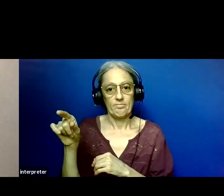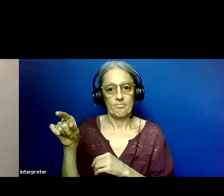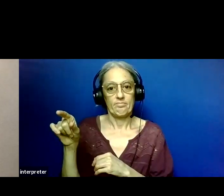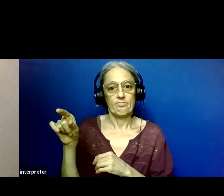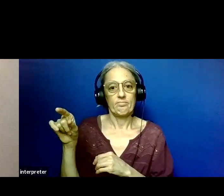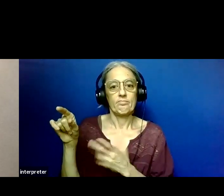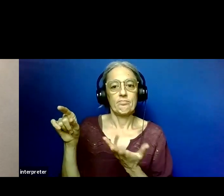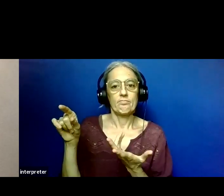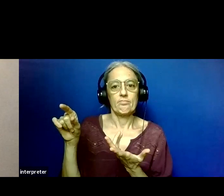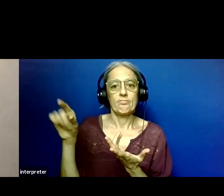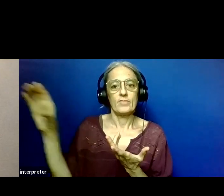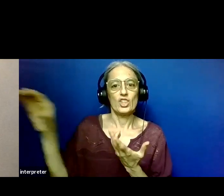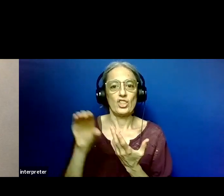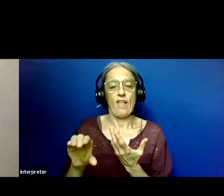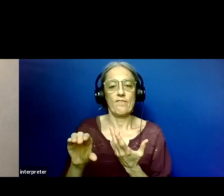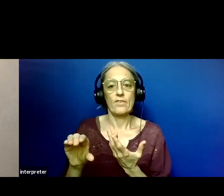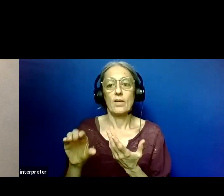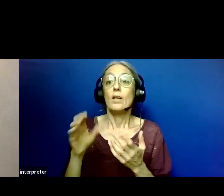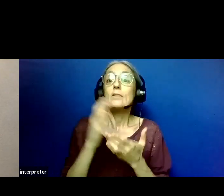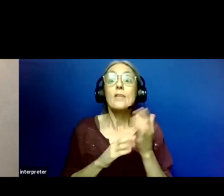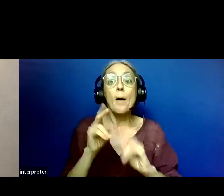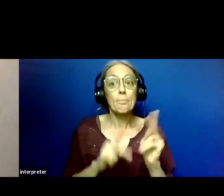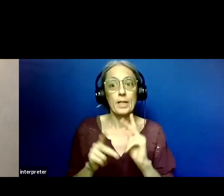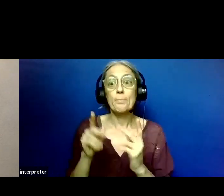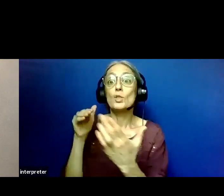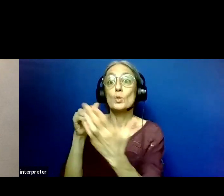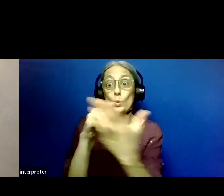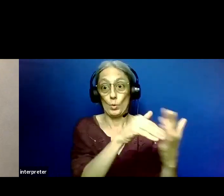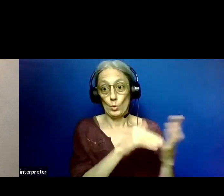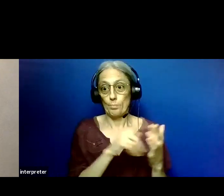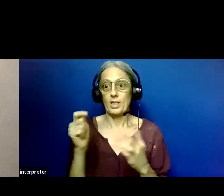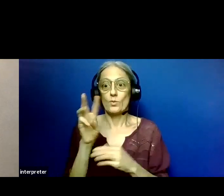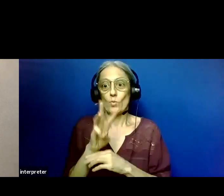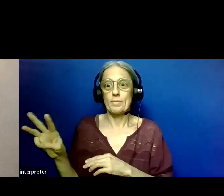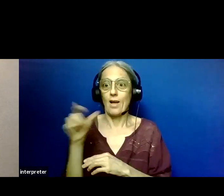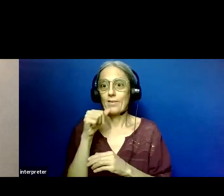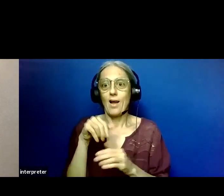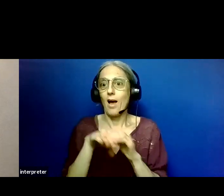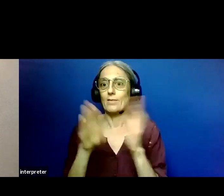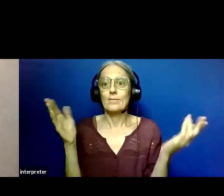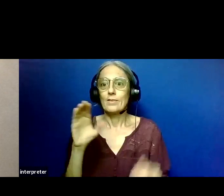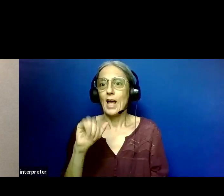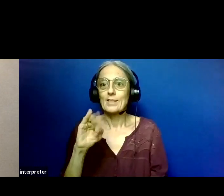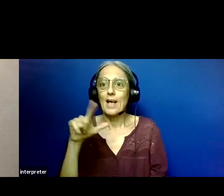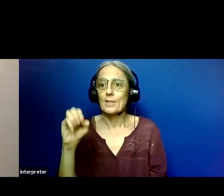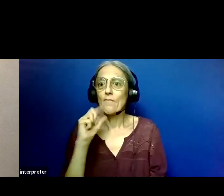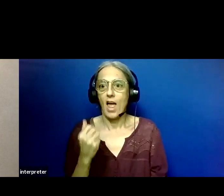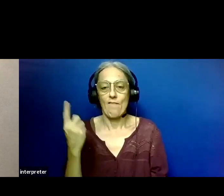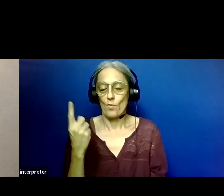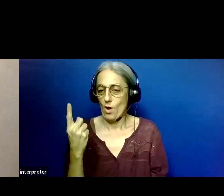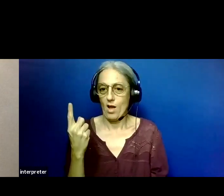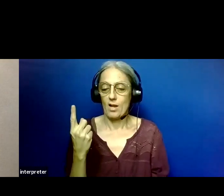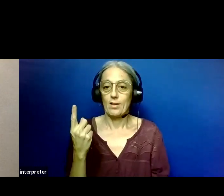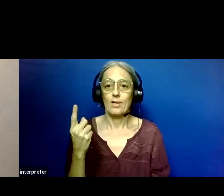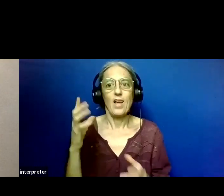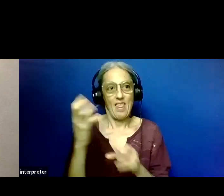people aren't suing over website accessibility. They are suing and they are winning. They are going after grocery stores